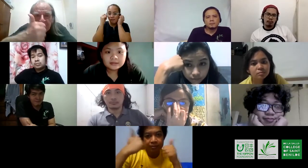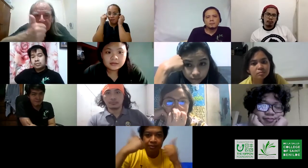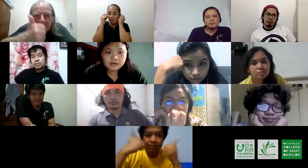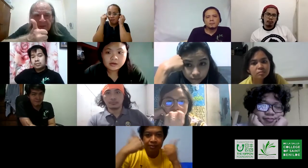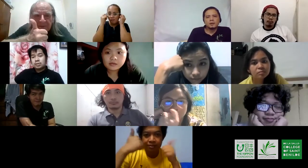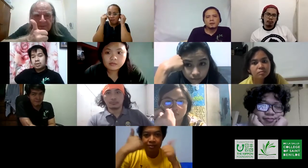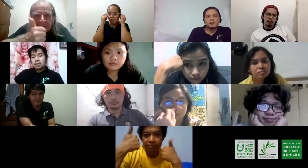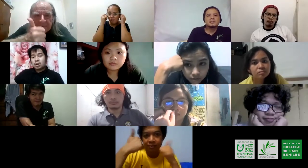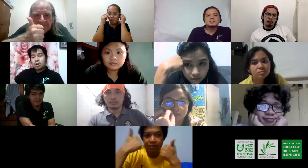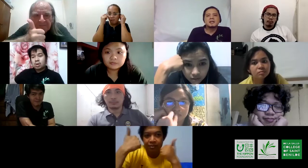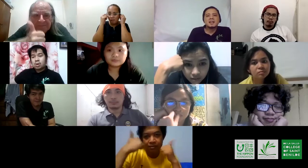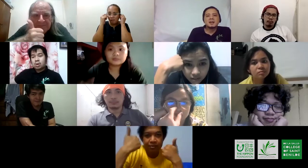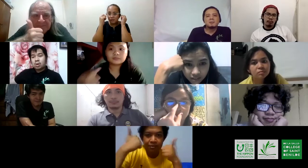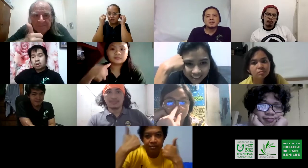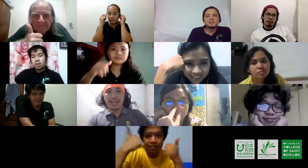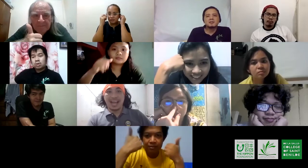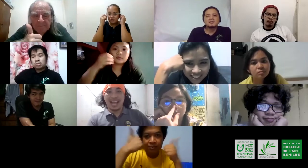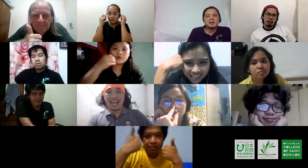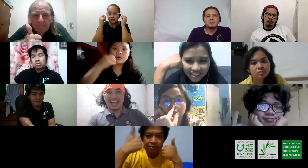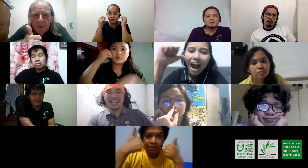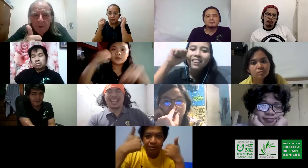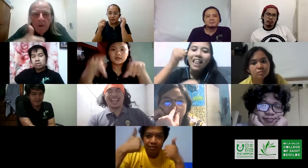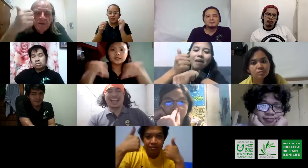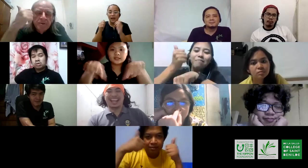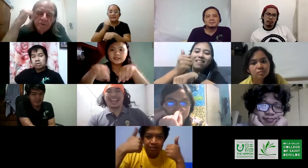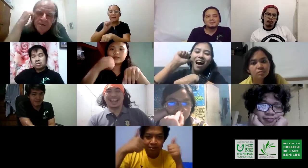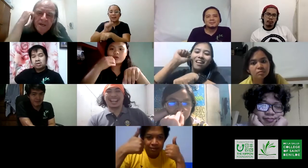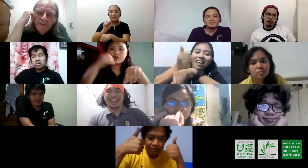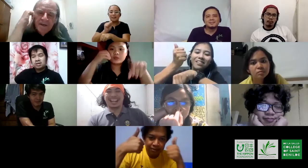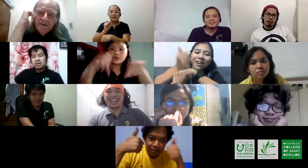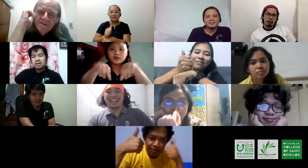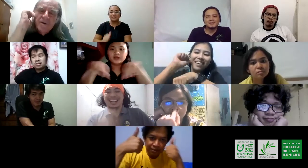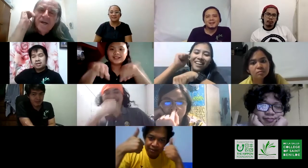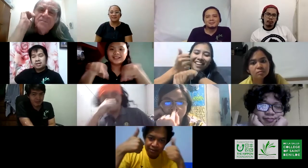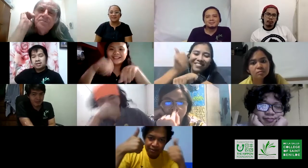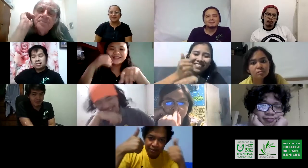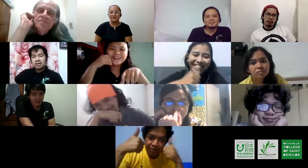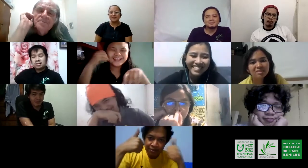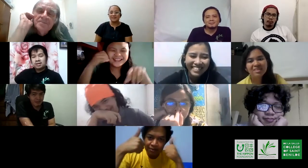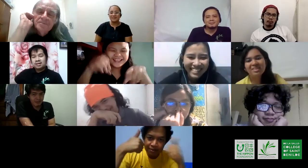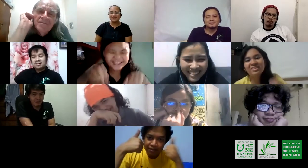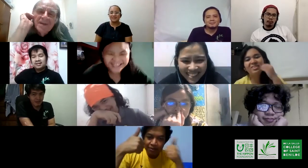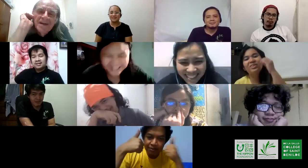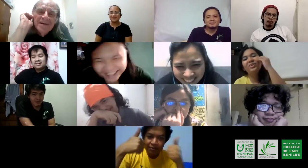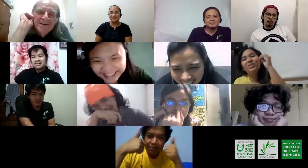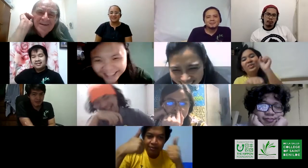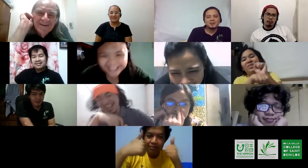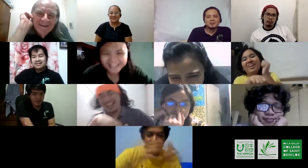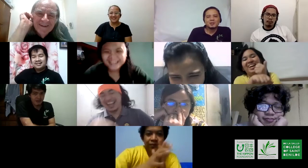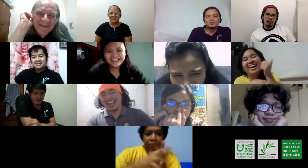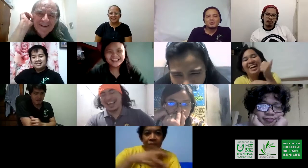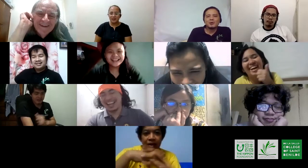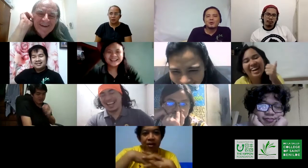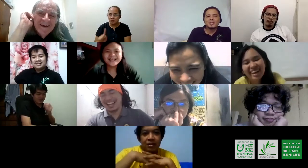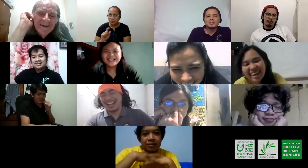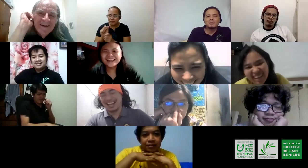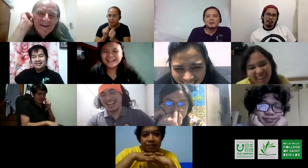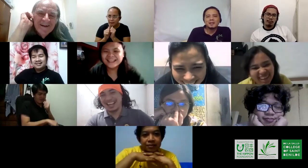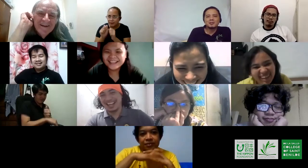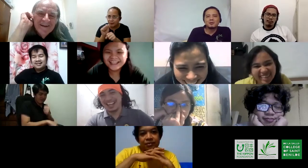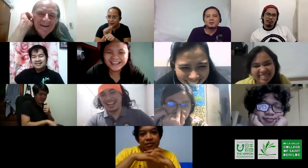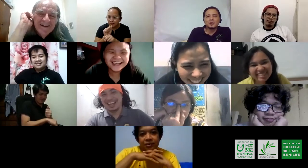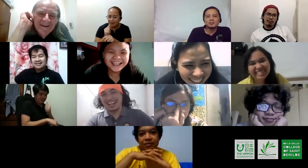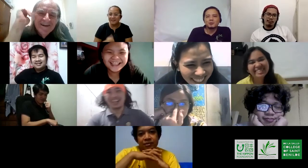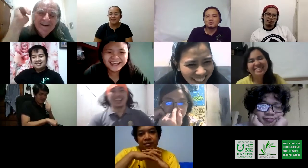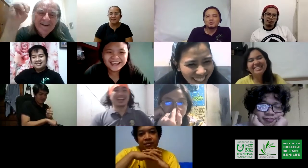This time, what is this? That's an assignment. That's our assignment. Oh, that's your assignment. Yes. Okay. Yeah. So we're already jumping ahead